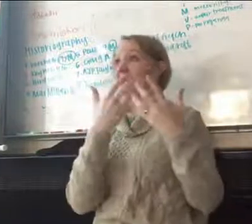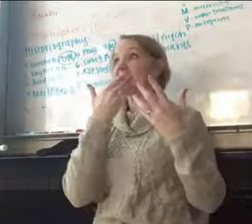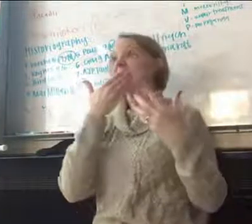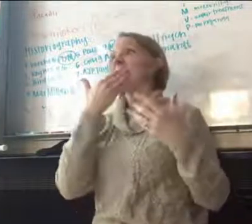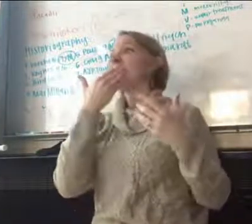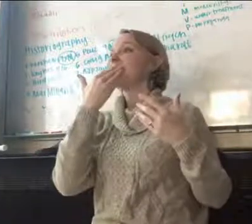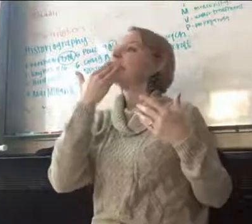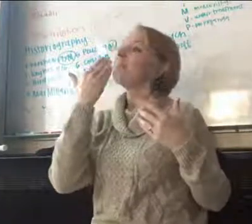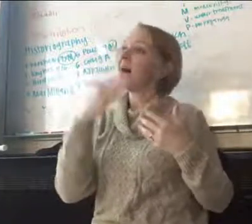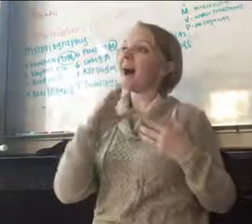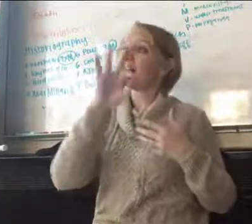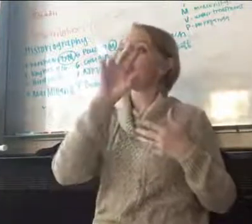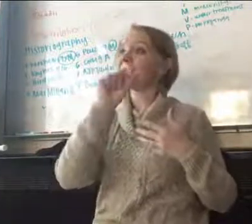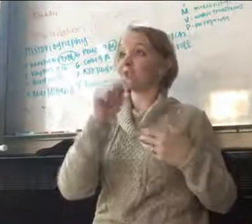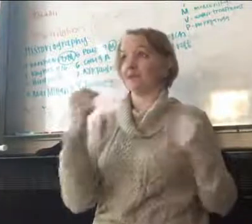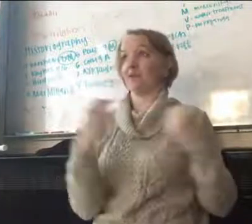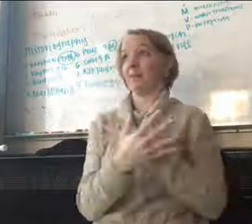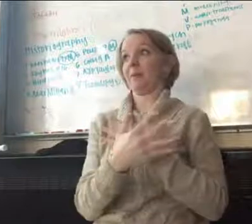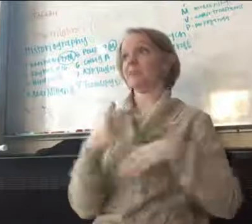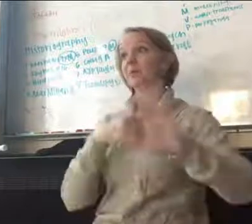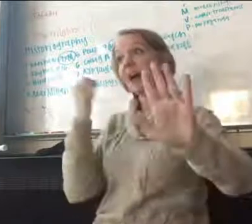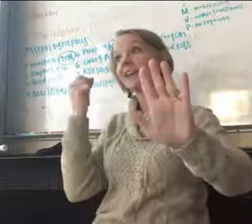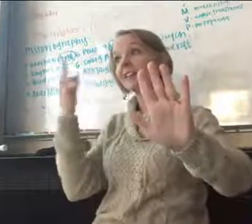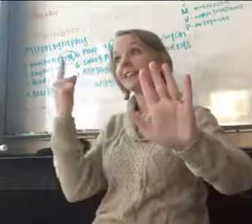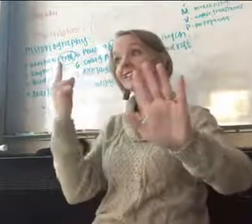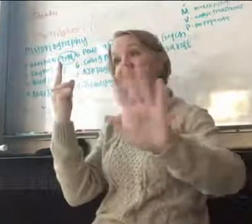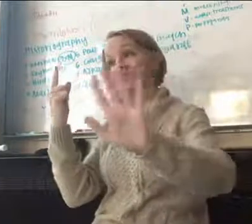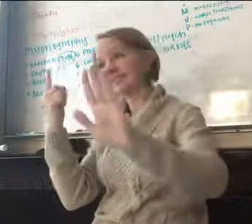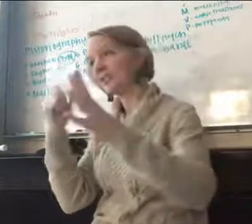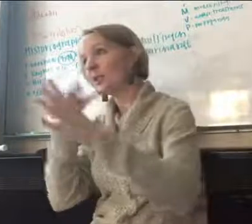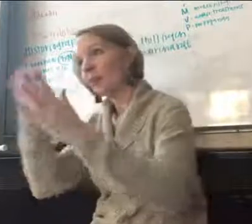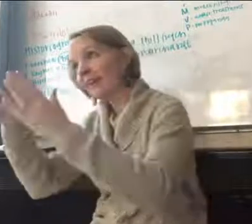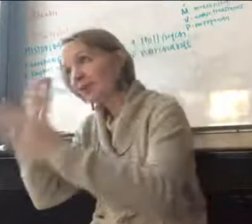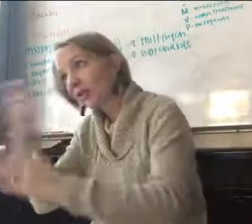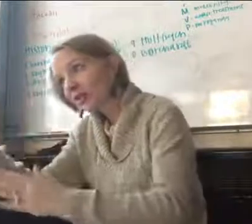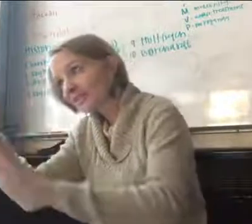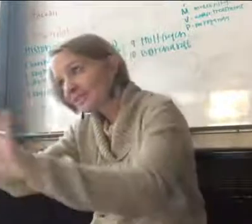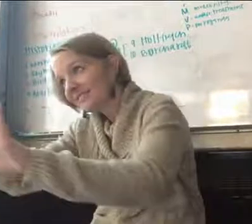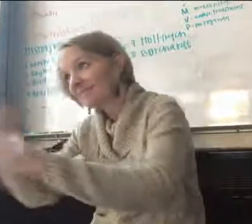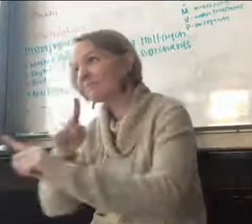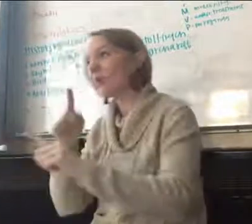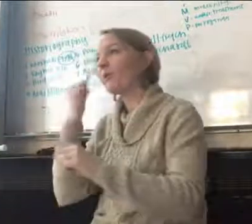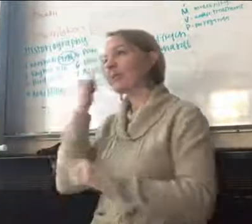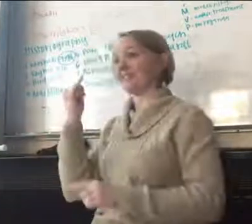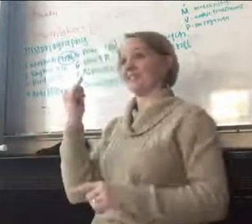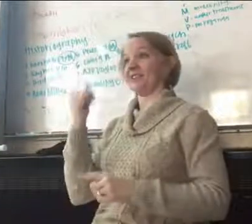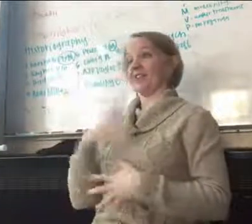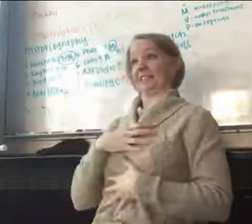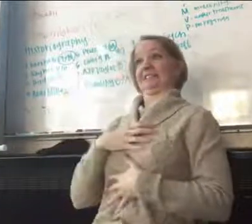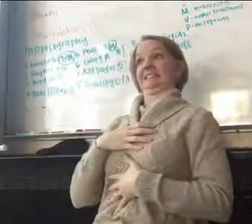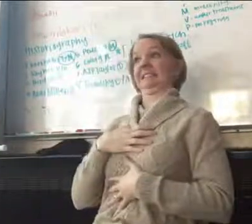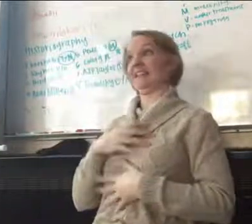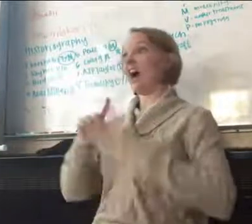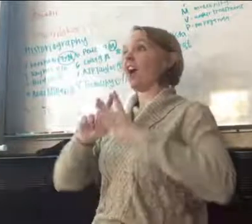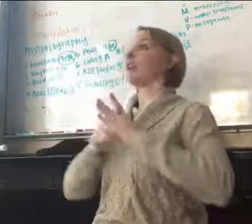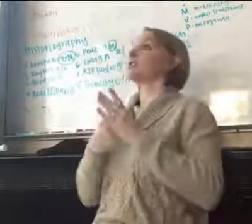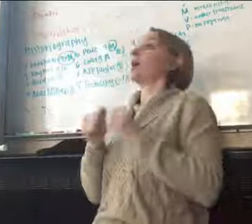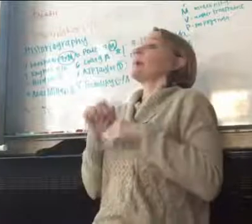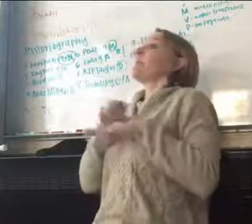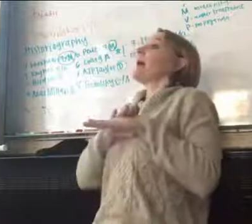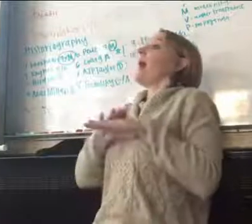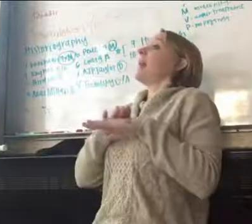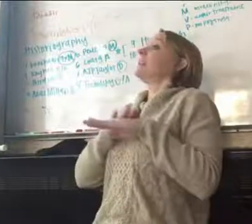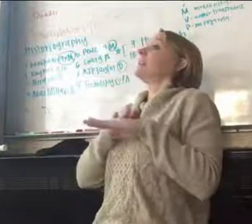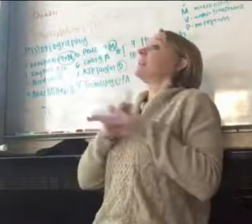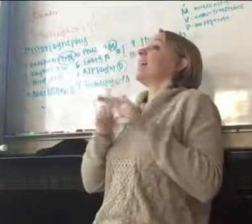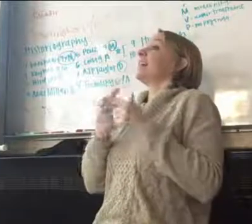foot phobia, and so they're totally legitimate, and I totally understand. Or if you have a problem with grossness, I'm going to start with a very mild and